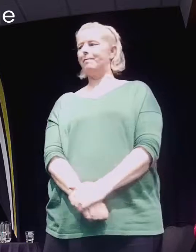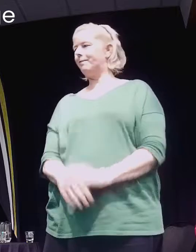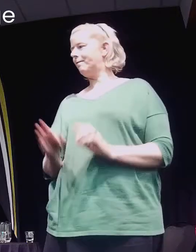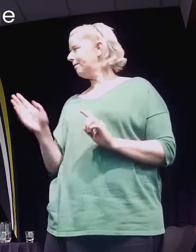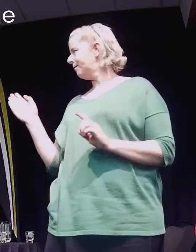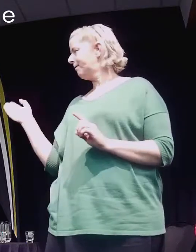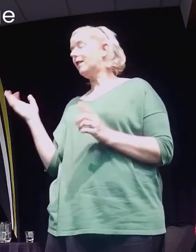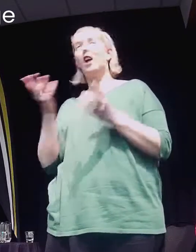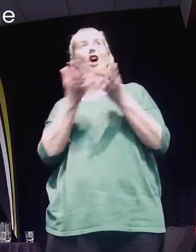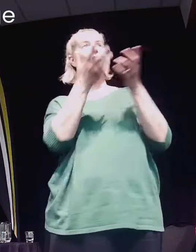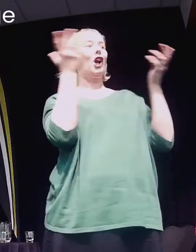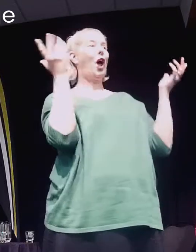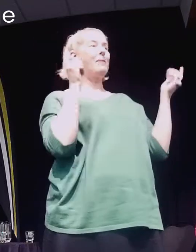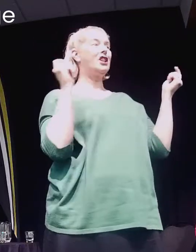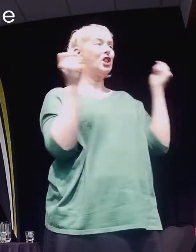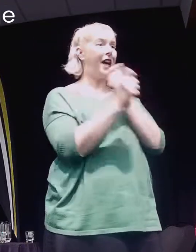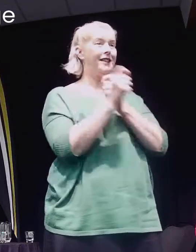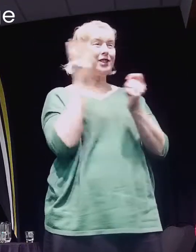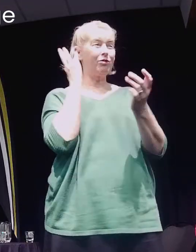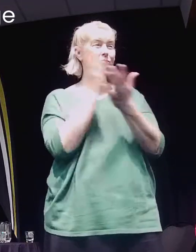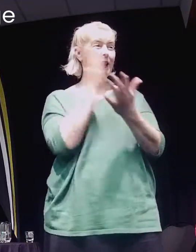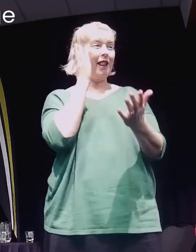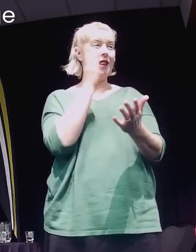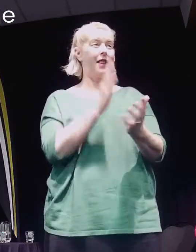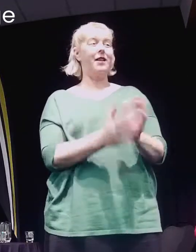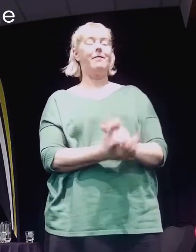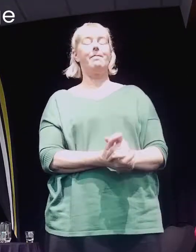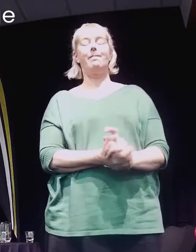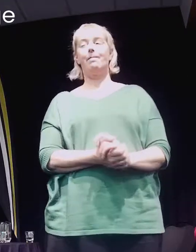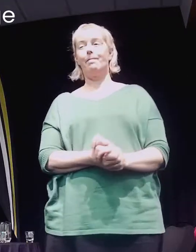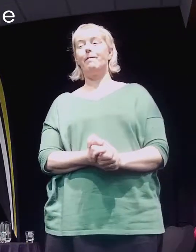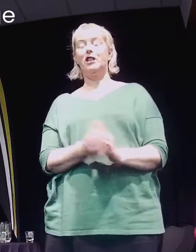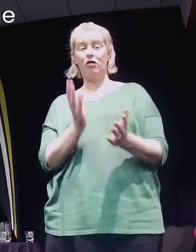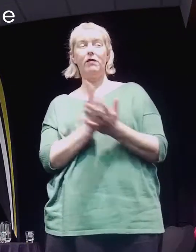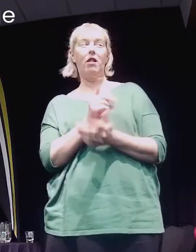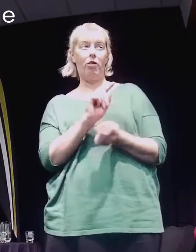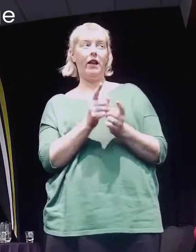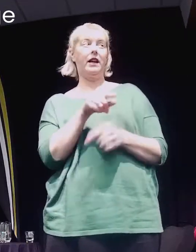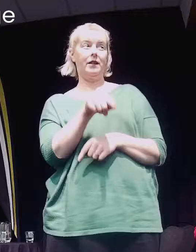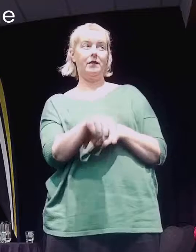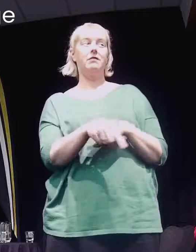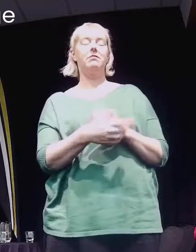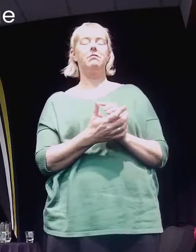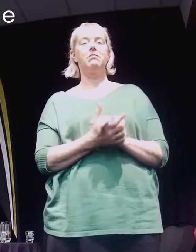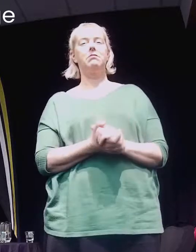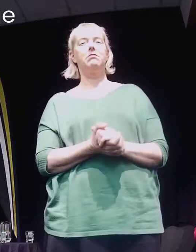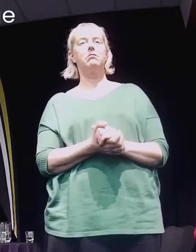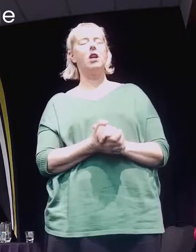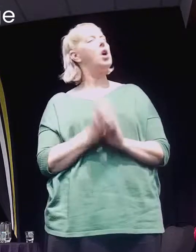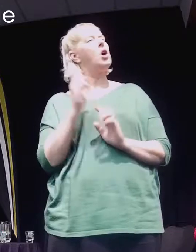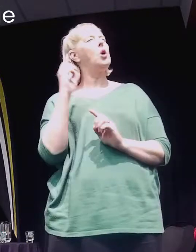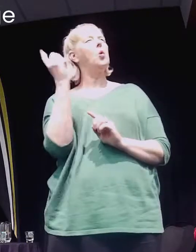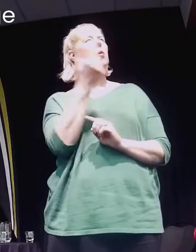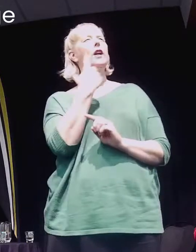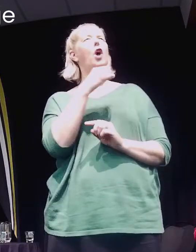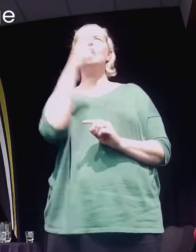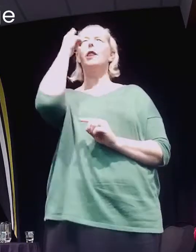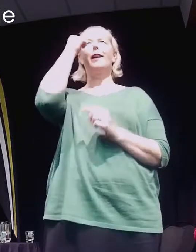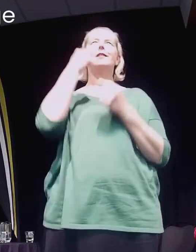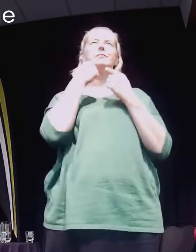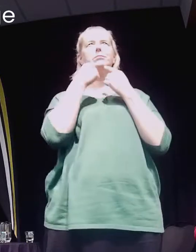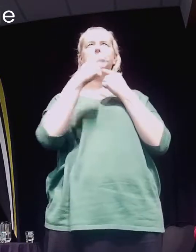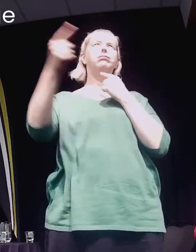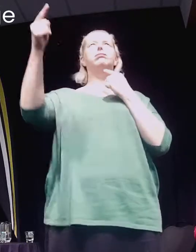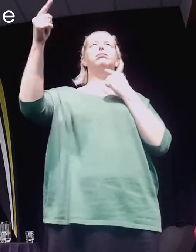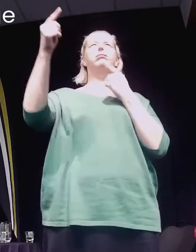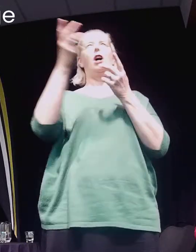Climate change is a real thing, and we don't take it like a slogan to gain the vote. It's a